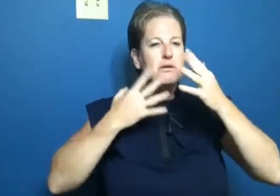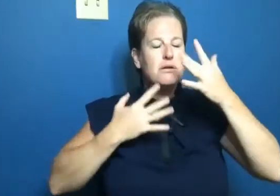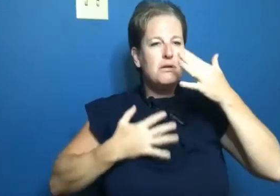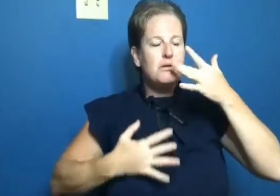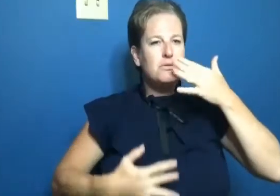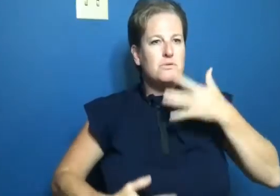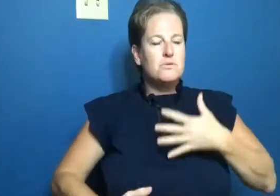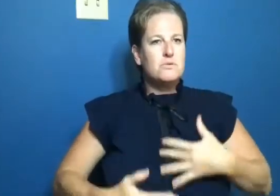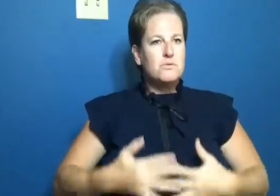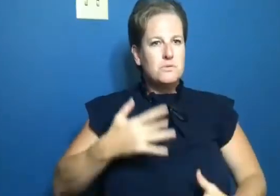an